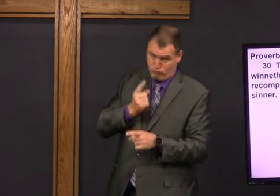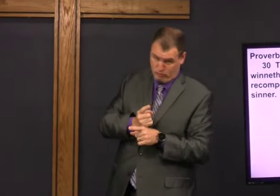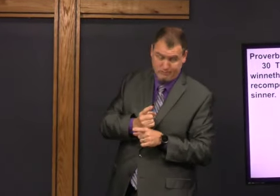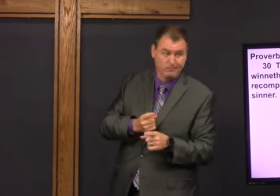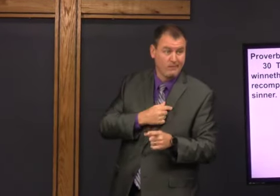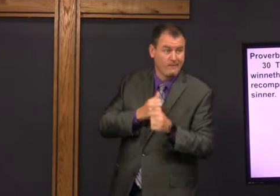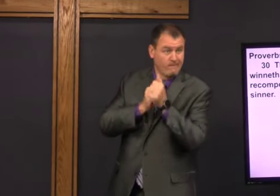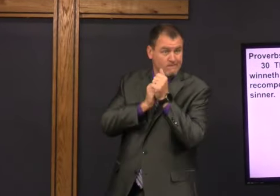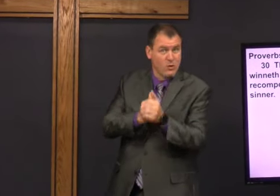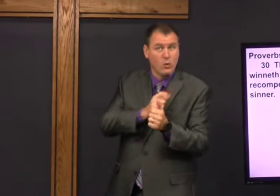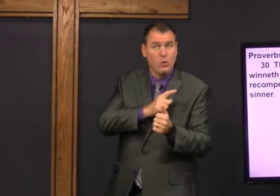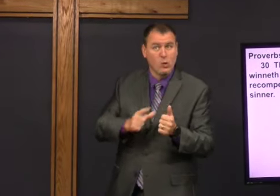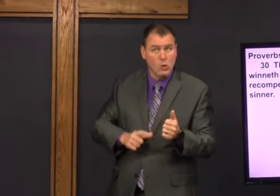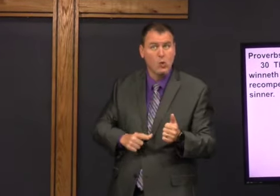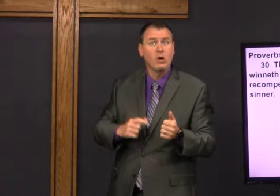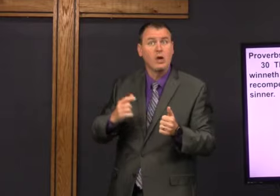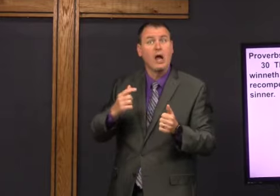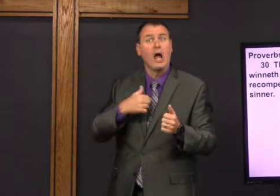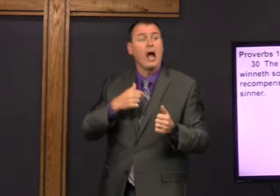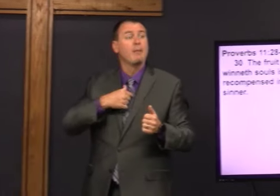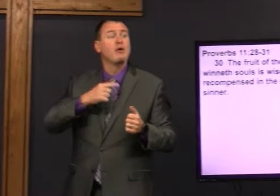myself, if I follow the Lord,